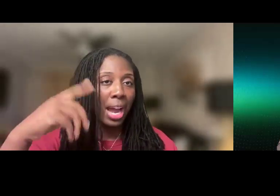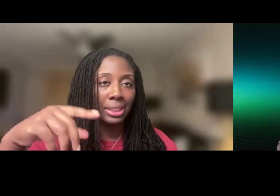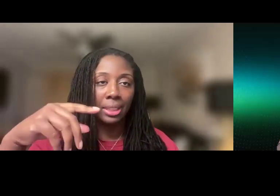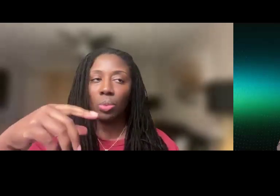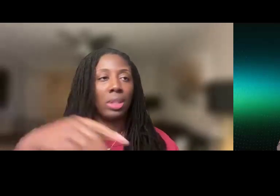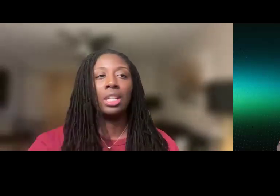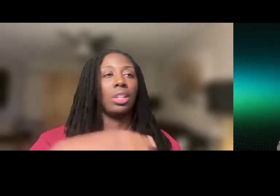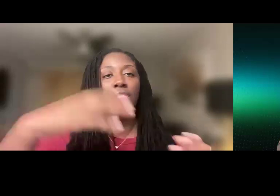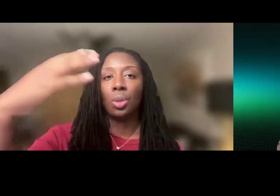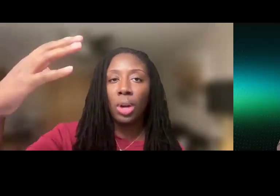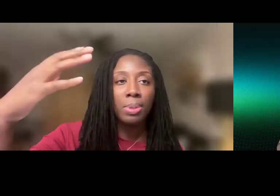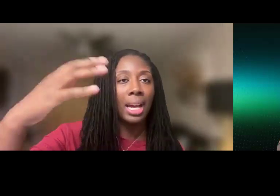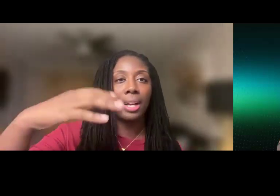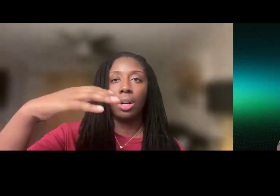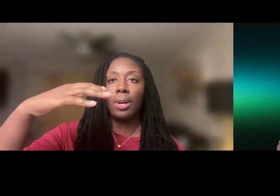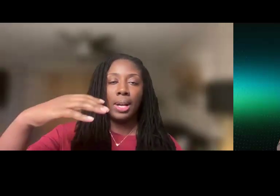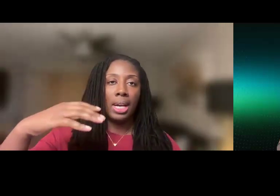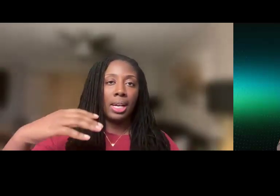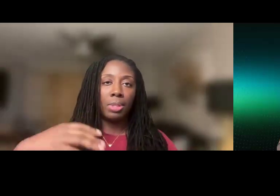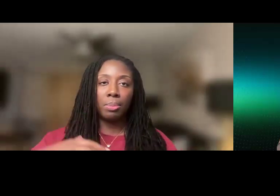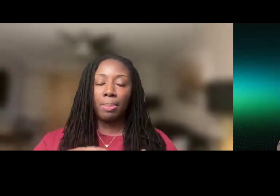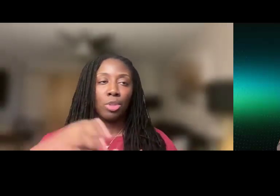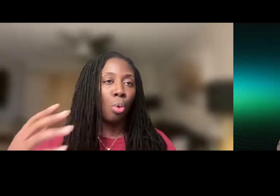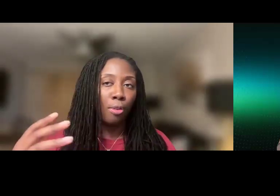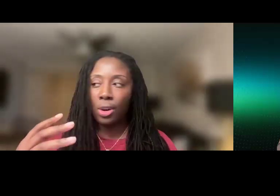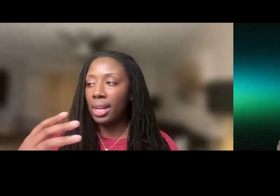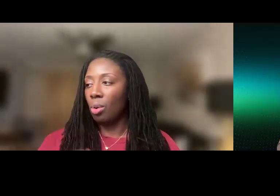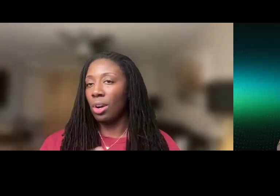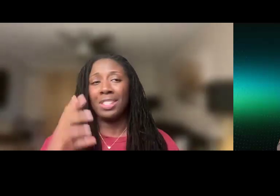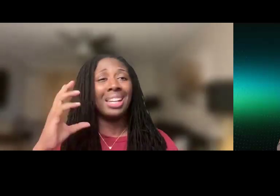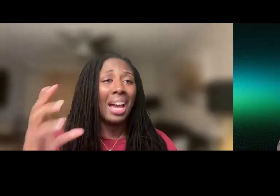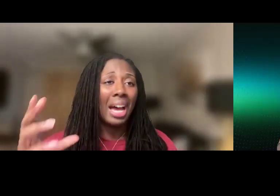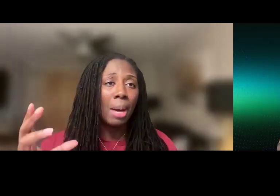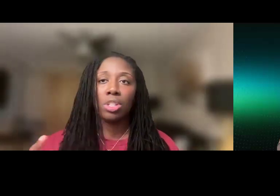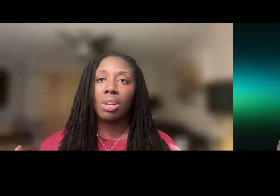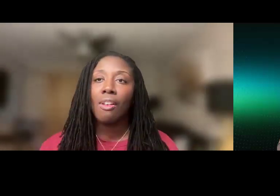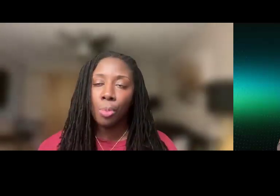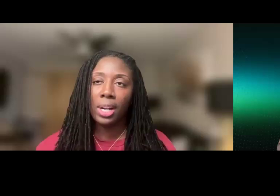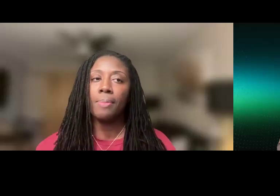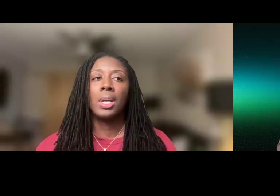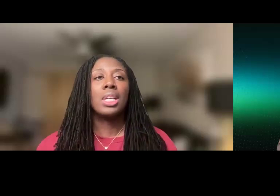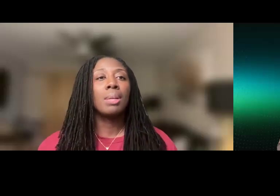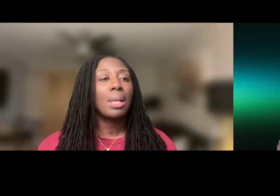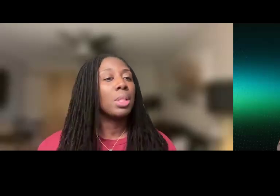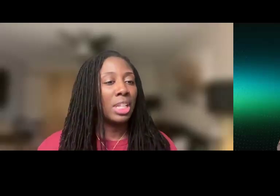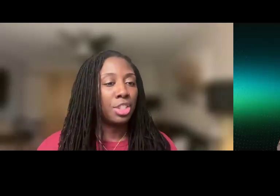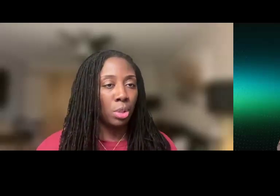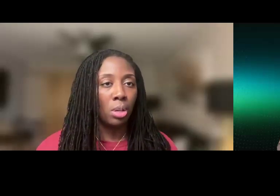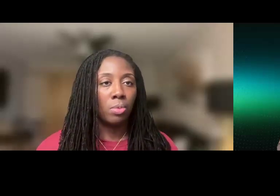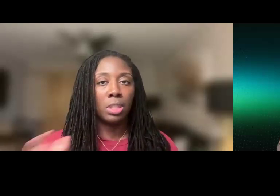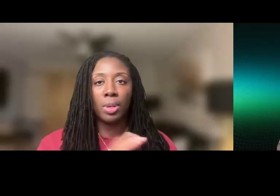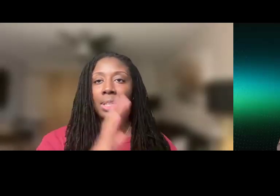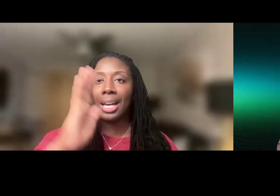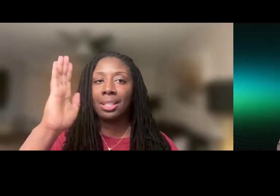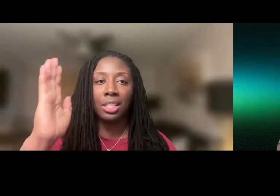people interacting with, either if it's a website or some type of storefront, or if it's an app or a software. Sometimes it'll let